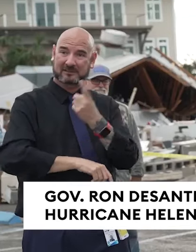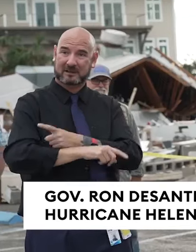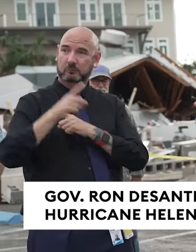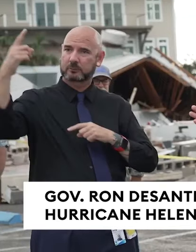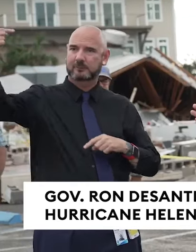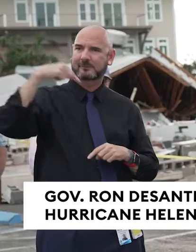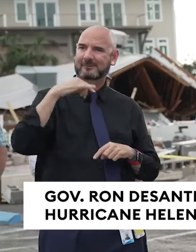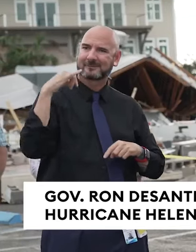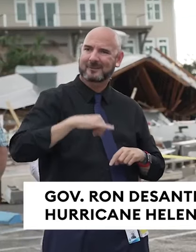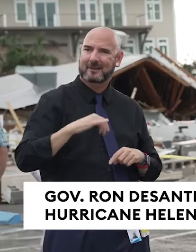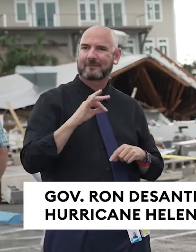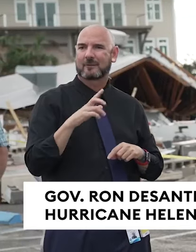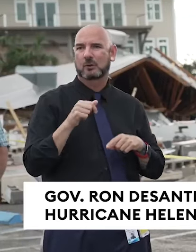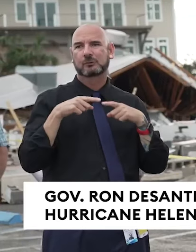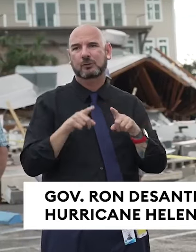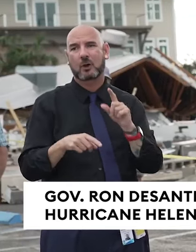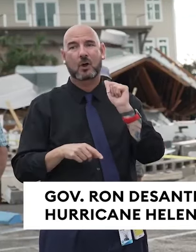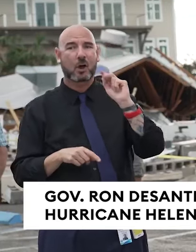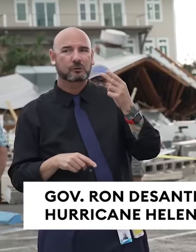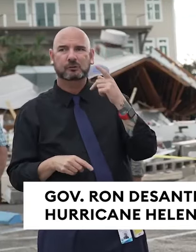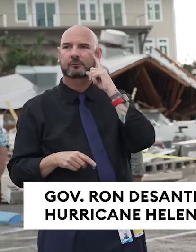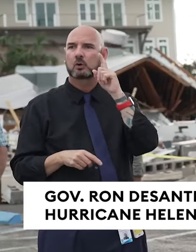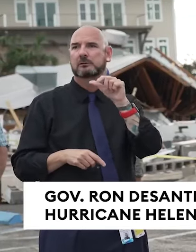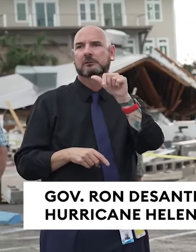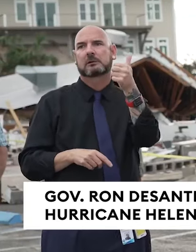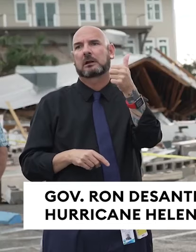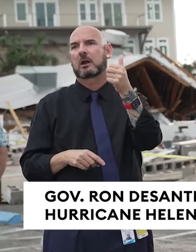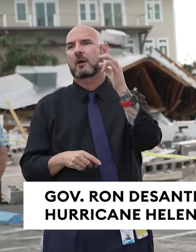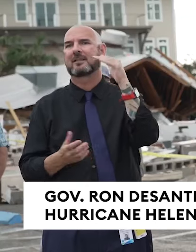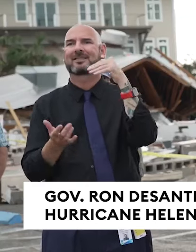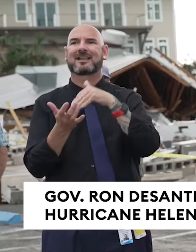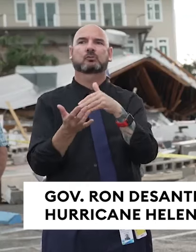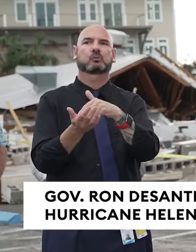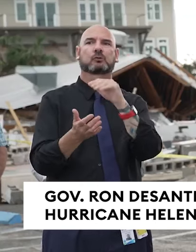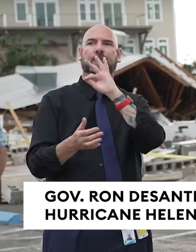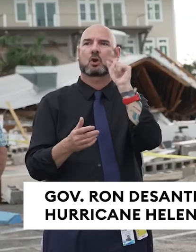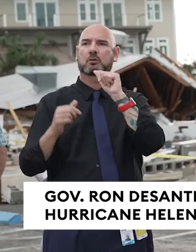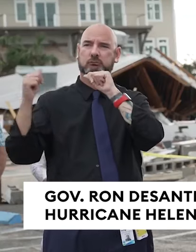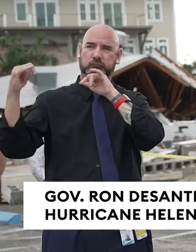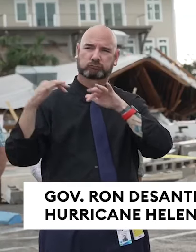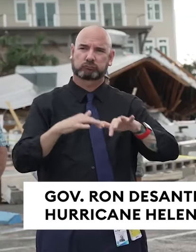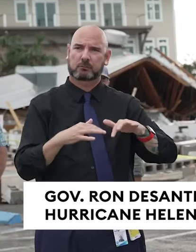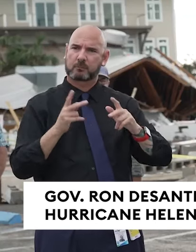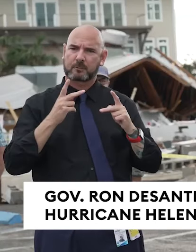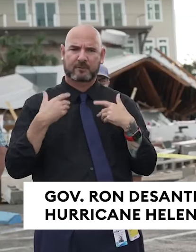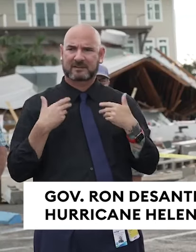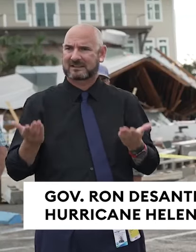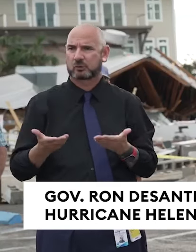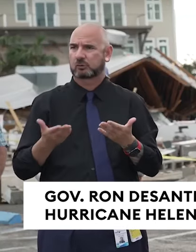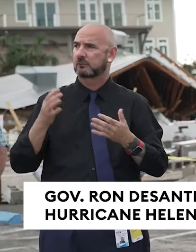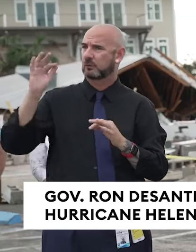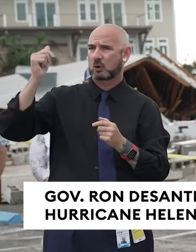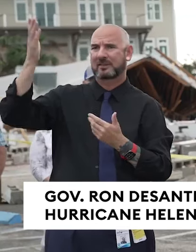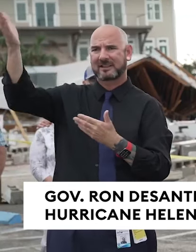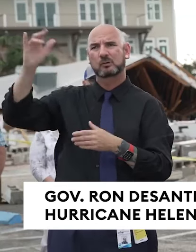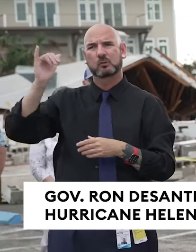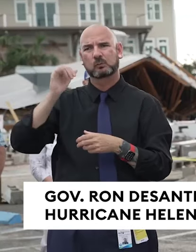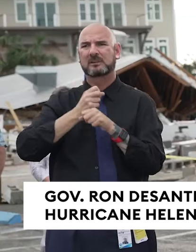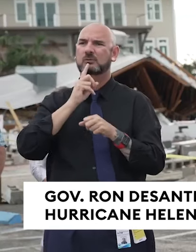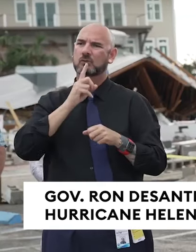would have been tens of thousands of Floridians, but there's still Floridians there. And so we want to make sure that we understand the